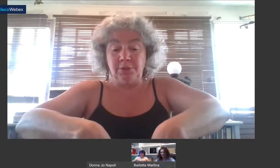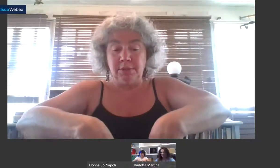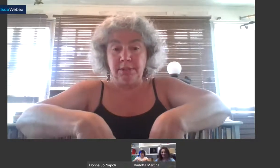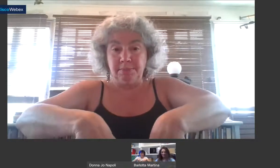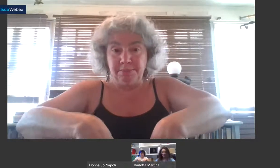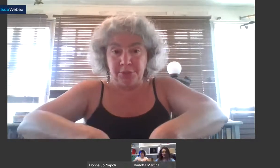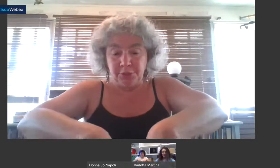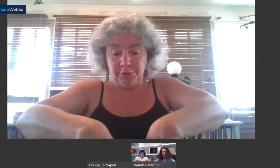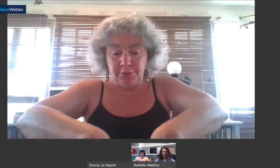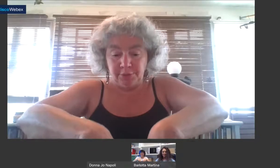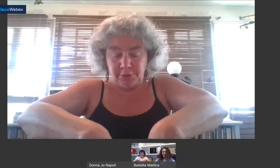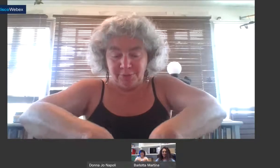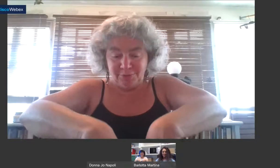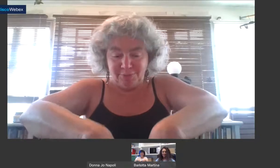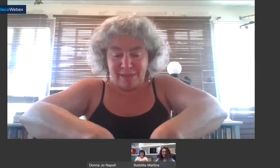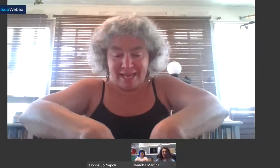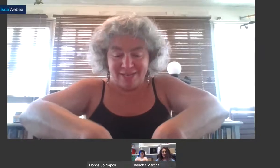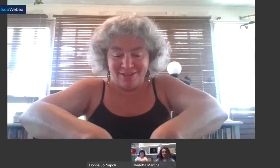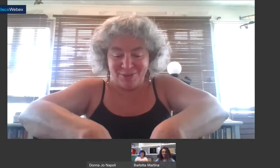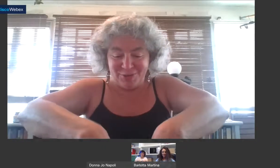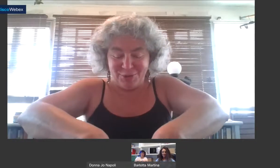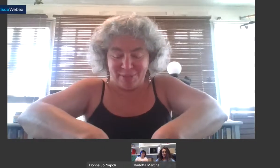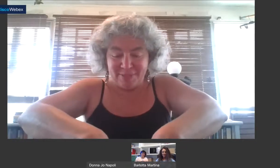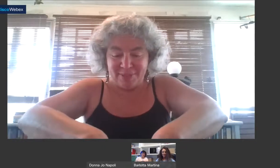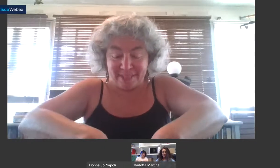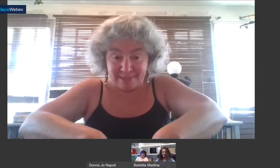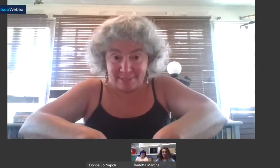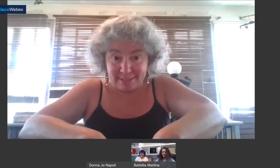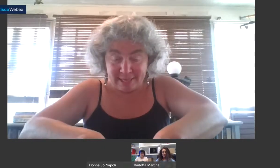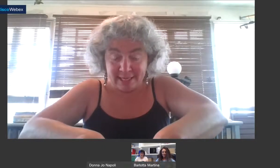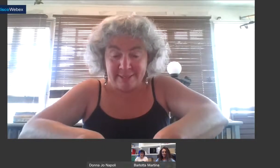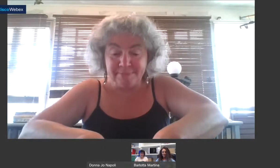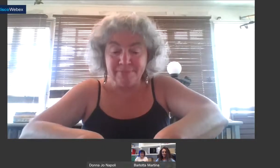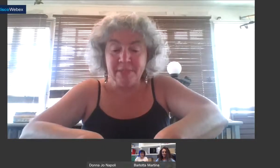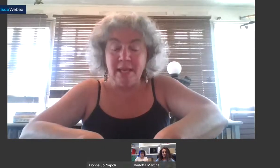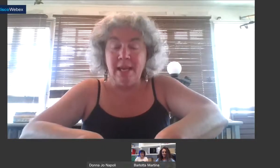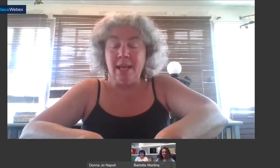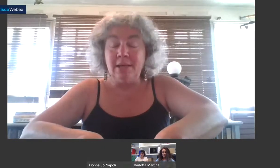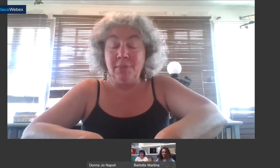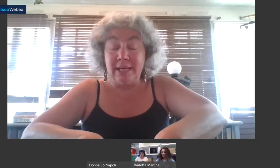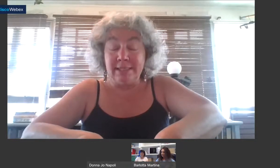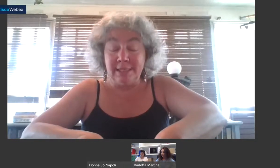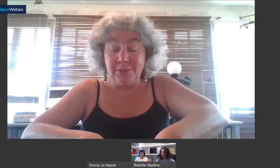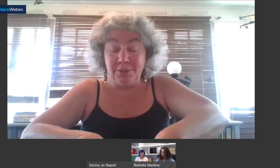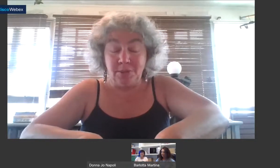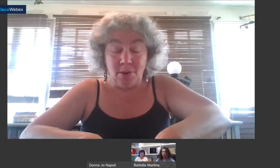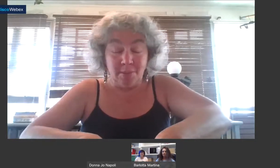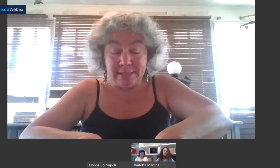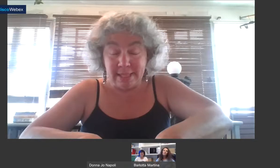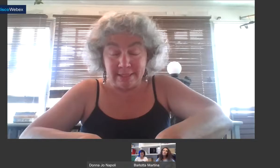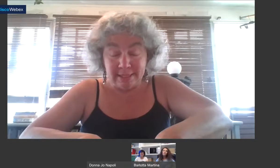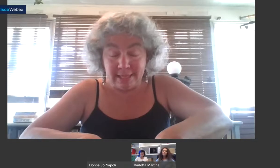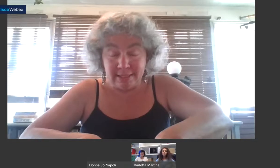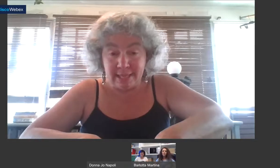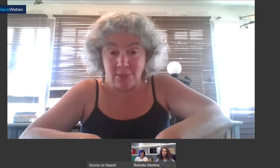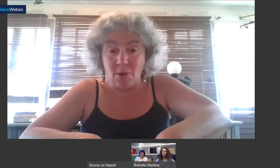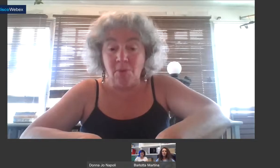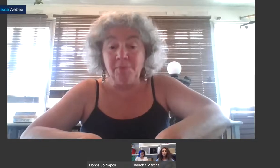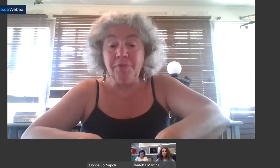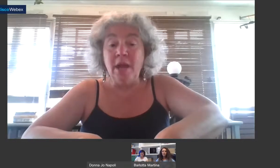to plant your 2 people side by side. And when I tell you to go, but not till I say go,